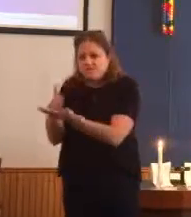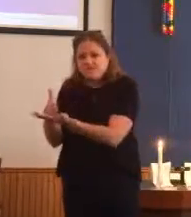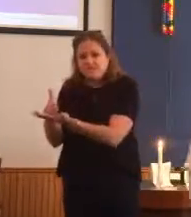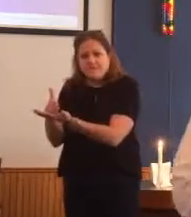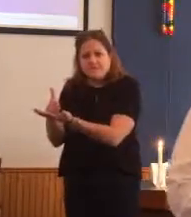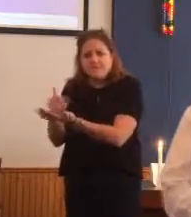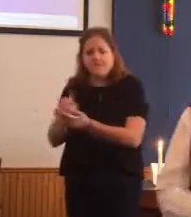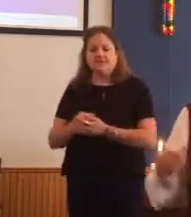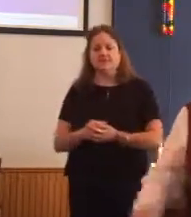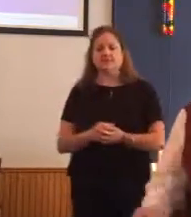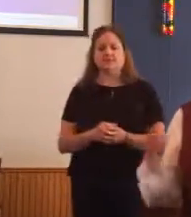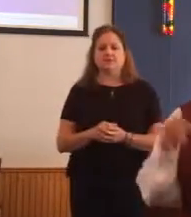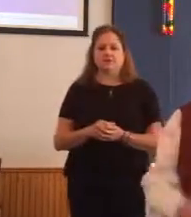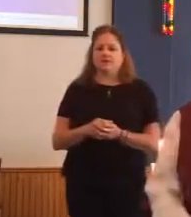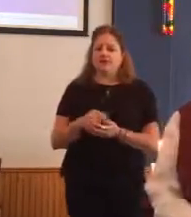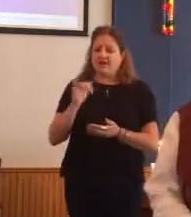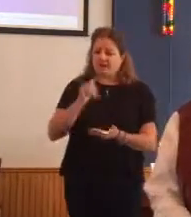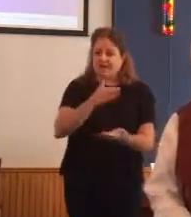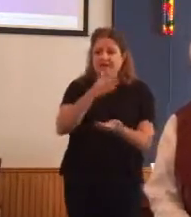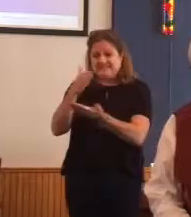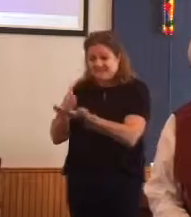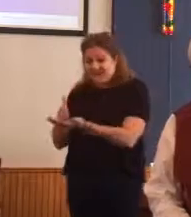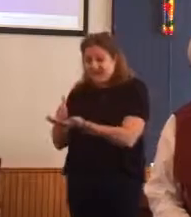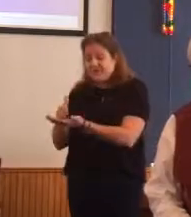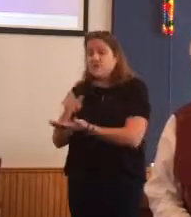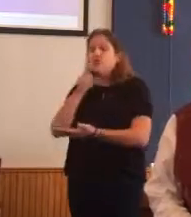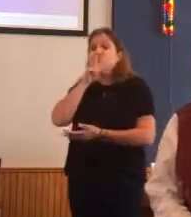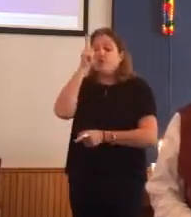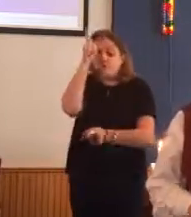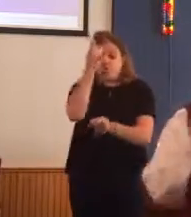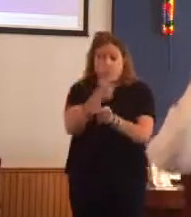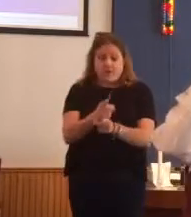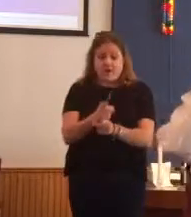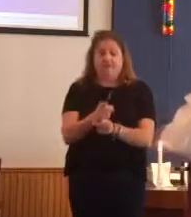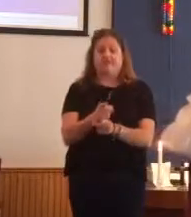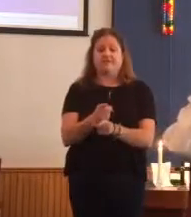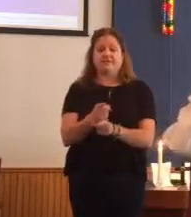But stopping is probably the right thing to do.